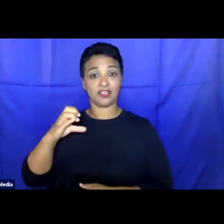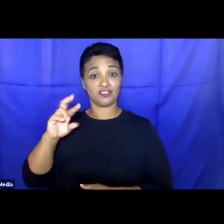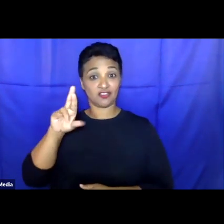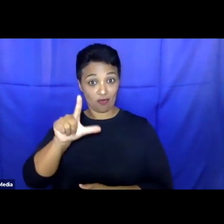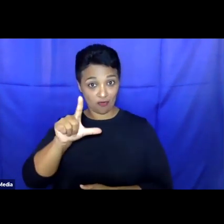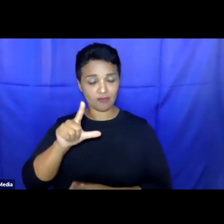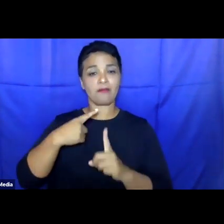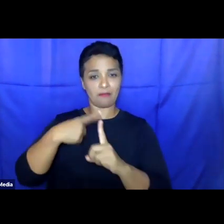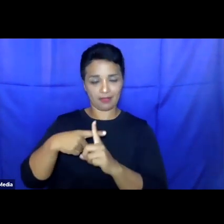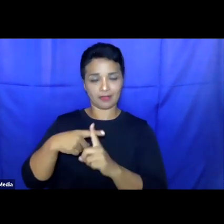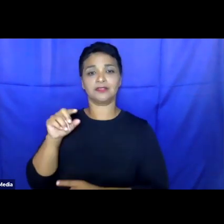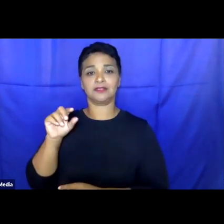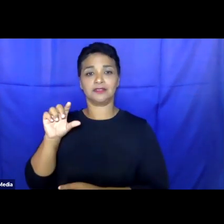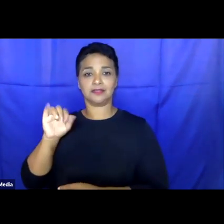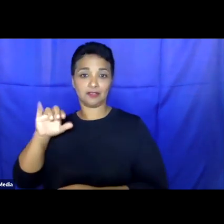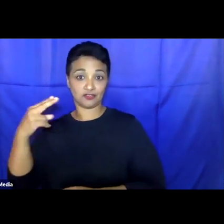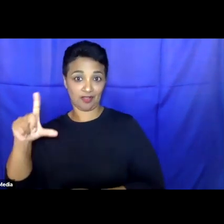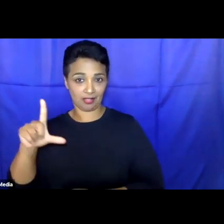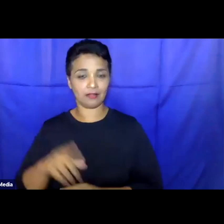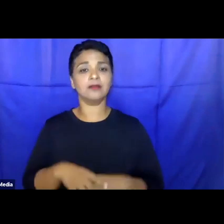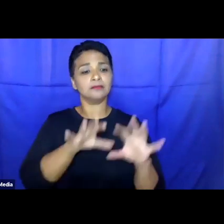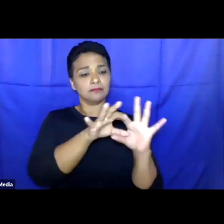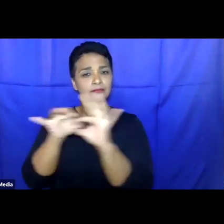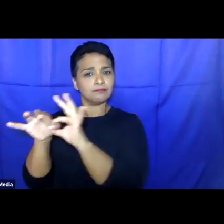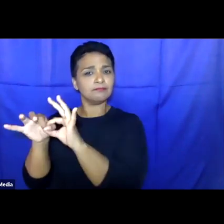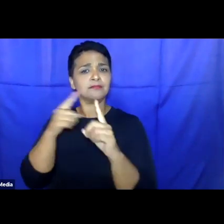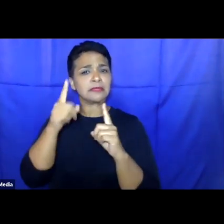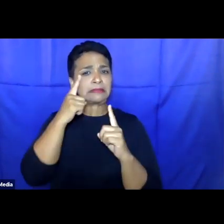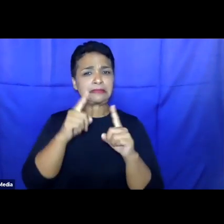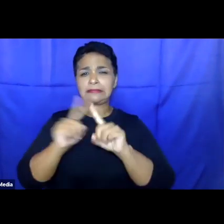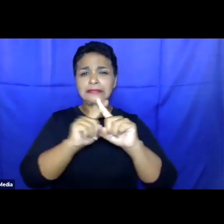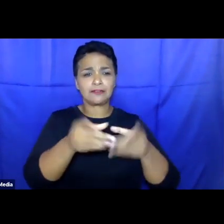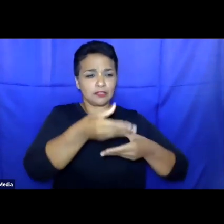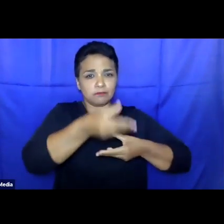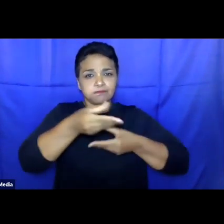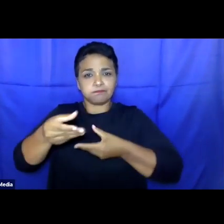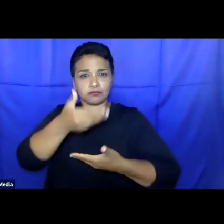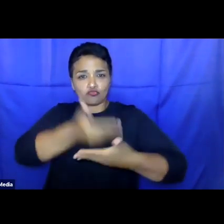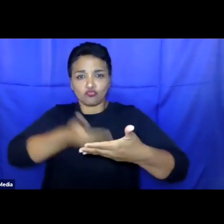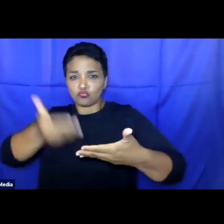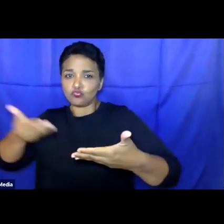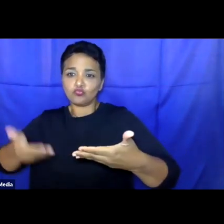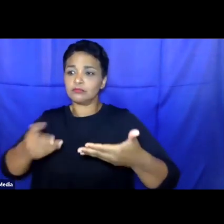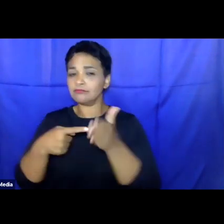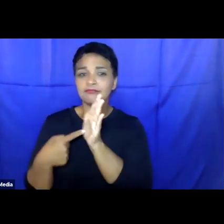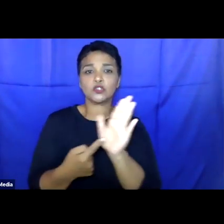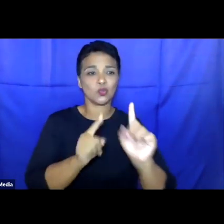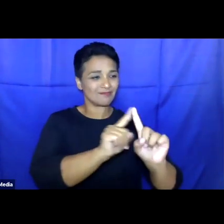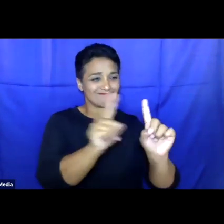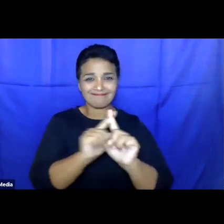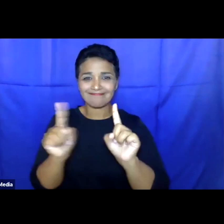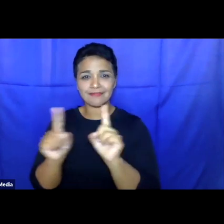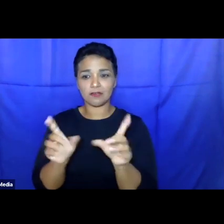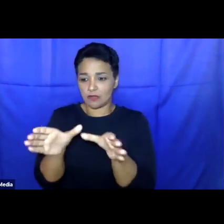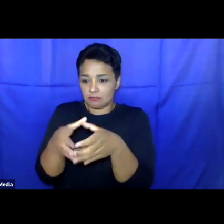see it in the development of soft law documents, so non-legally binding documents, which bring together the different bodies of law to try and focus on the